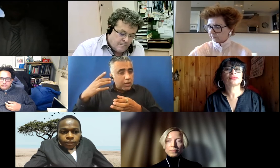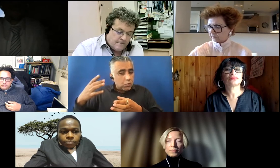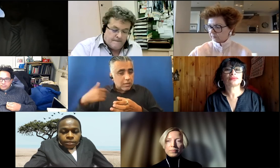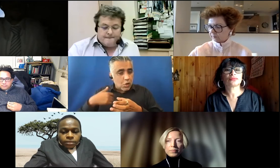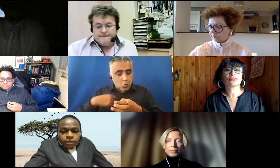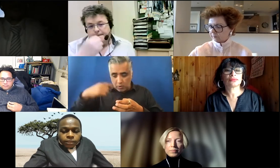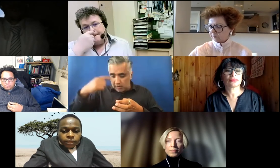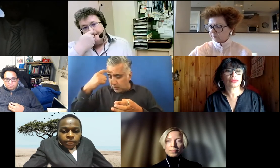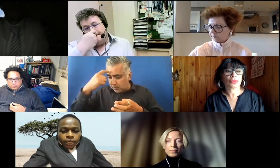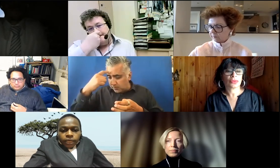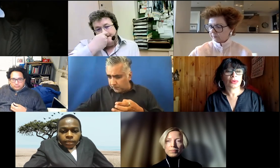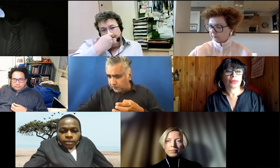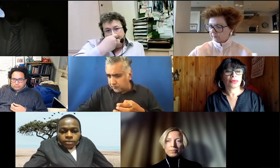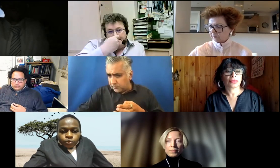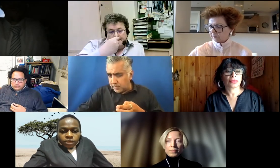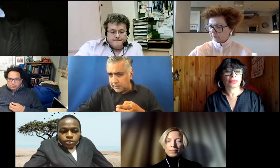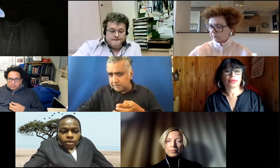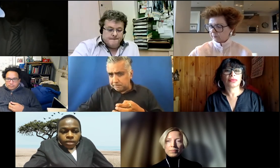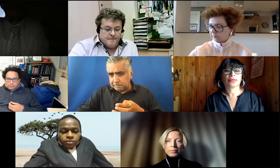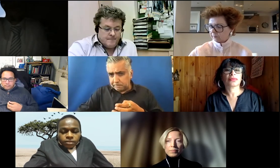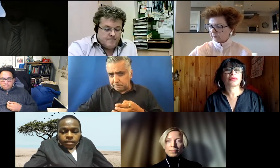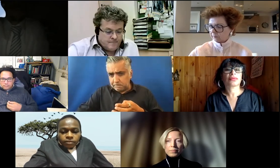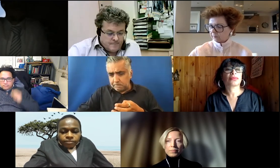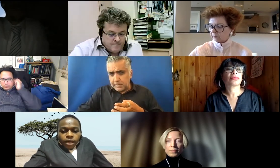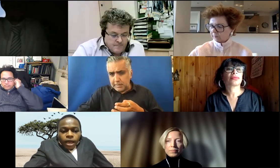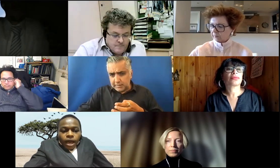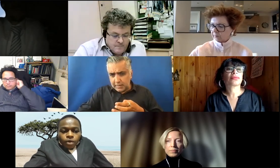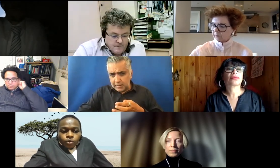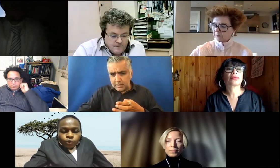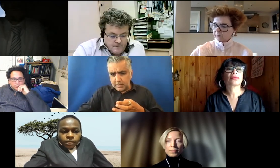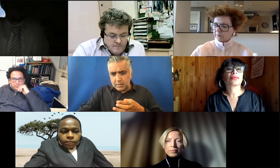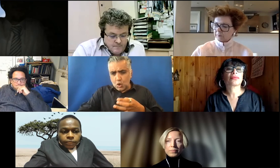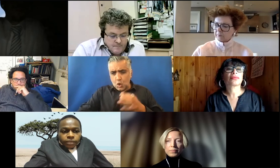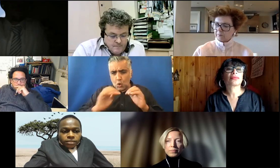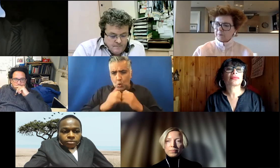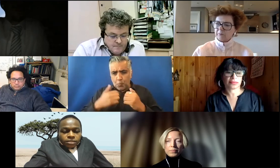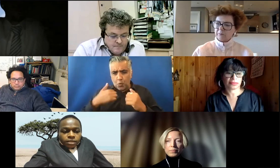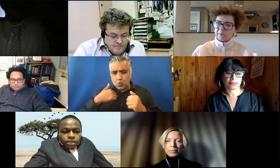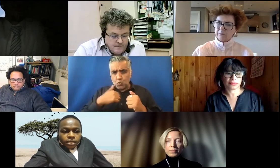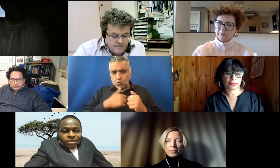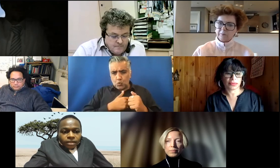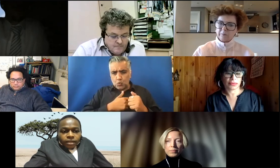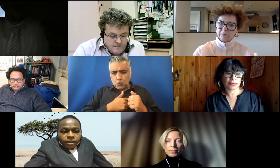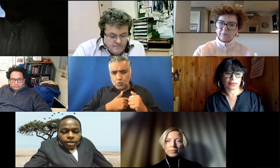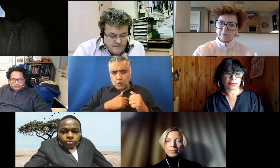happen immediately is we need to ask ourselves, how quickly is research turning around